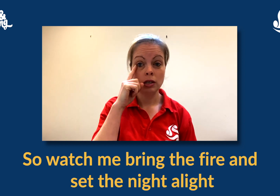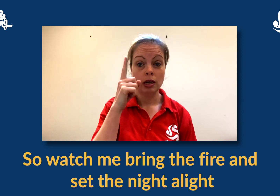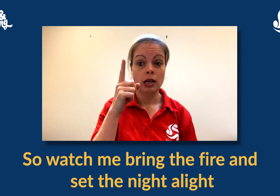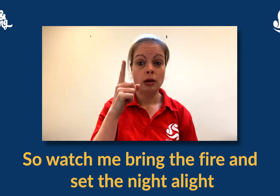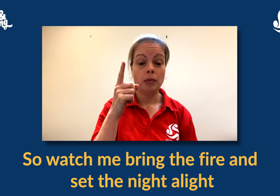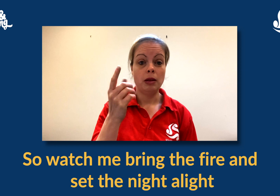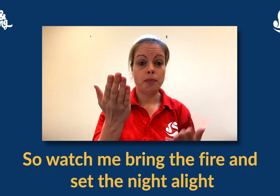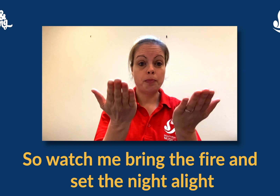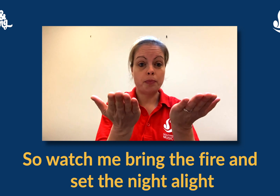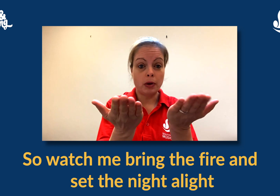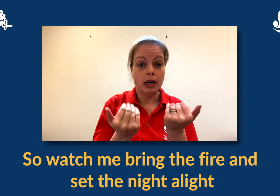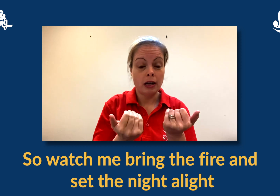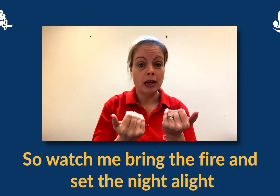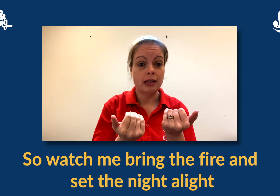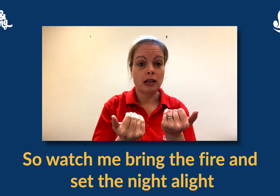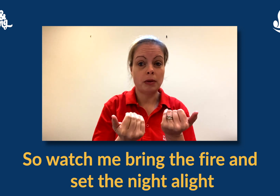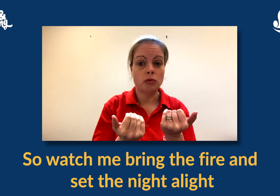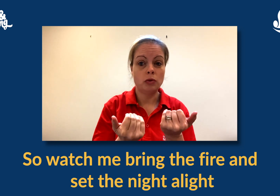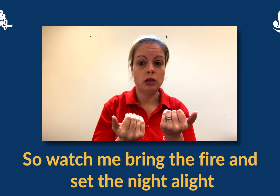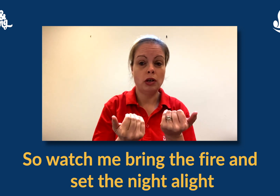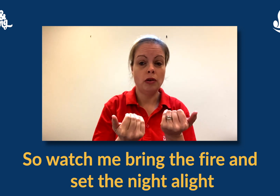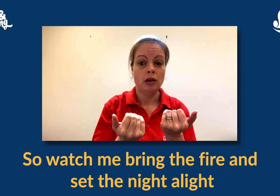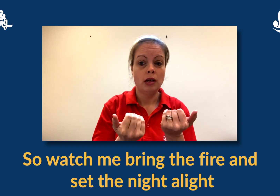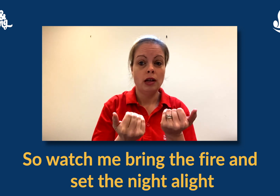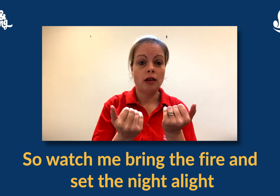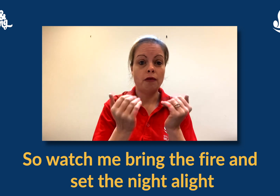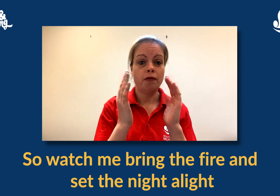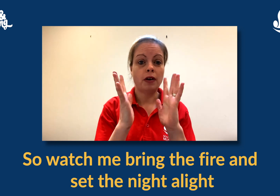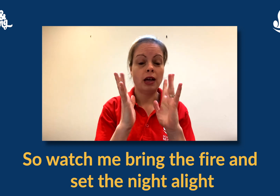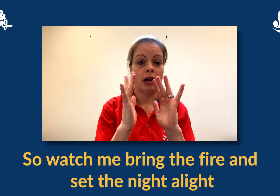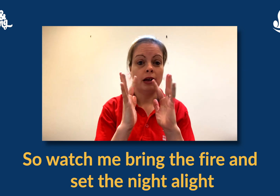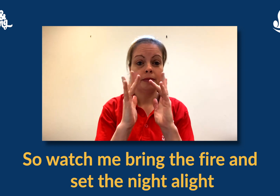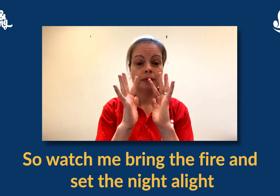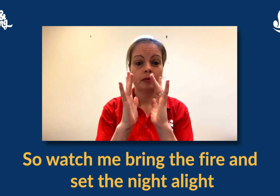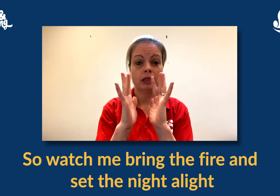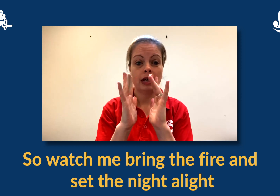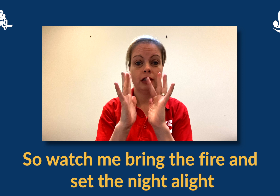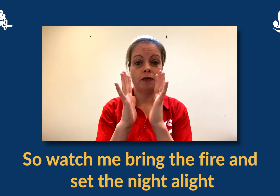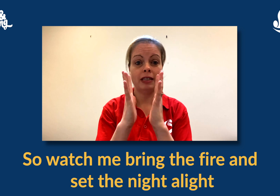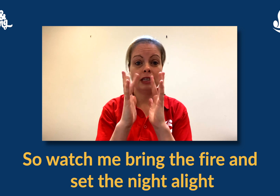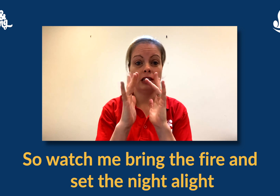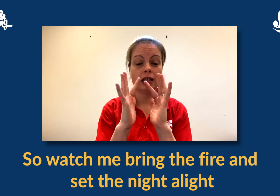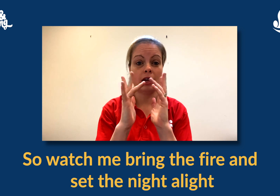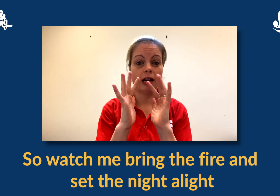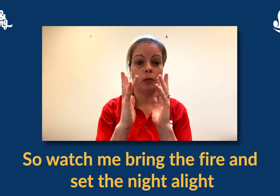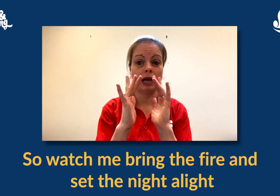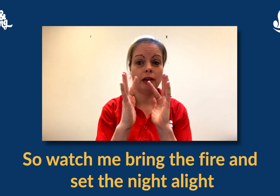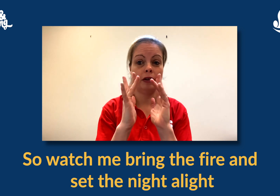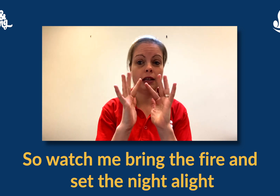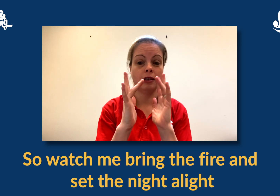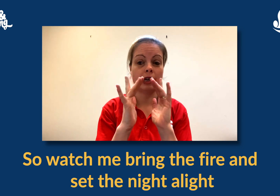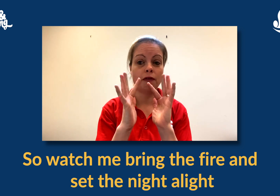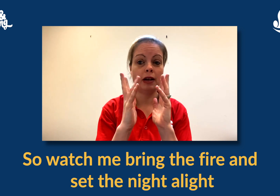watch me bring, hands coming towards you, the fire, hands facing each other and